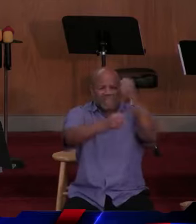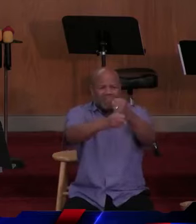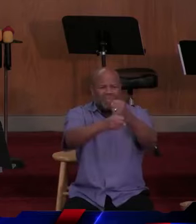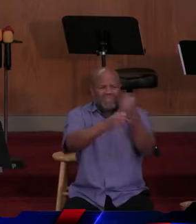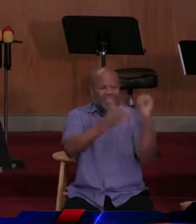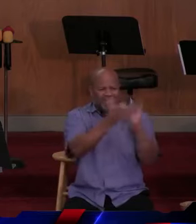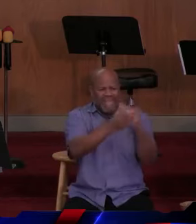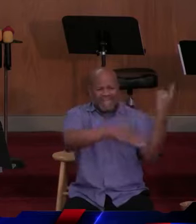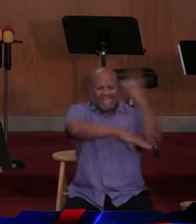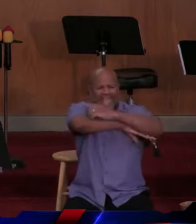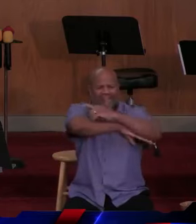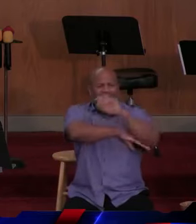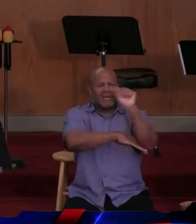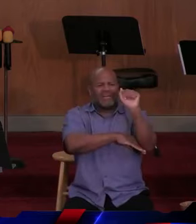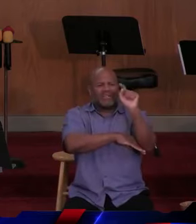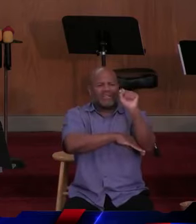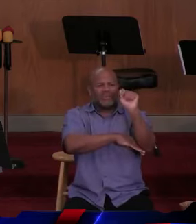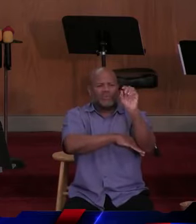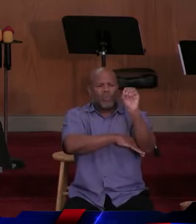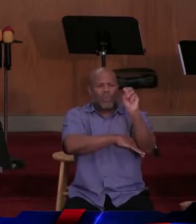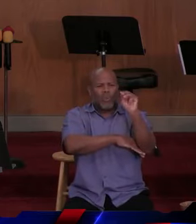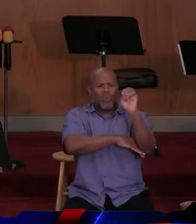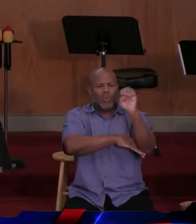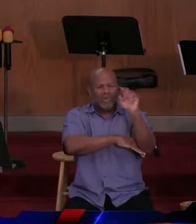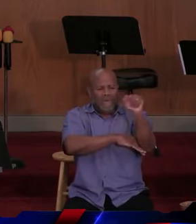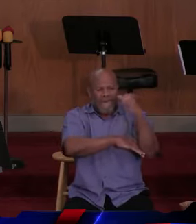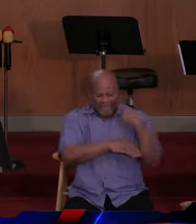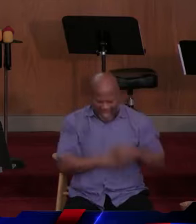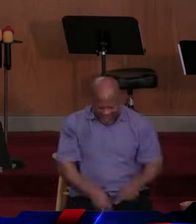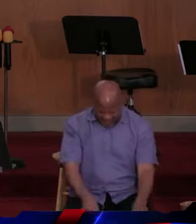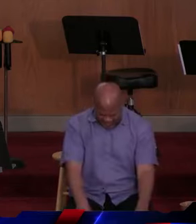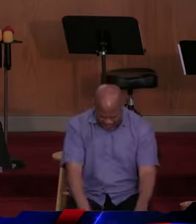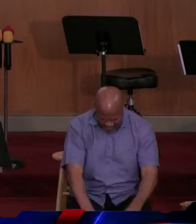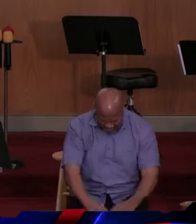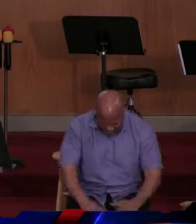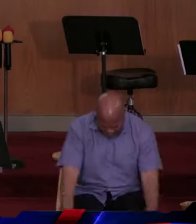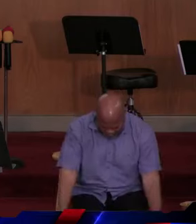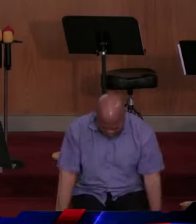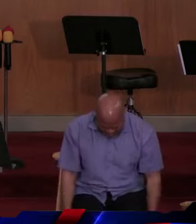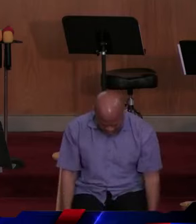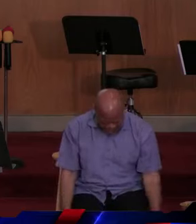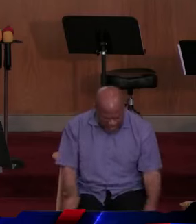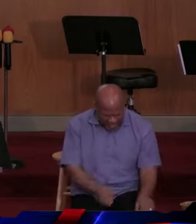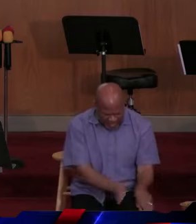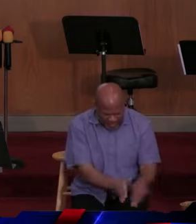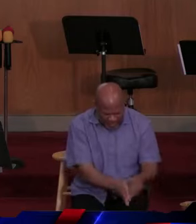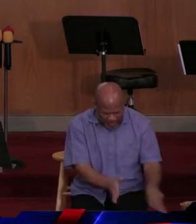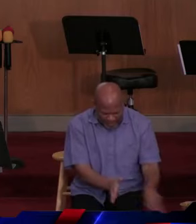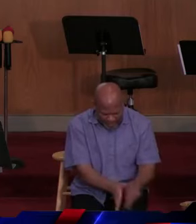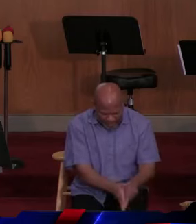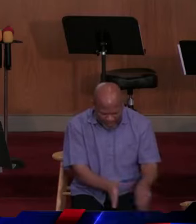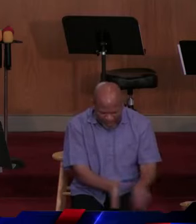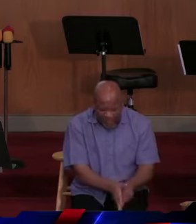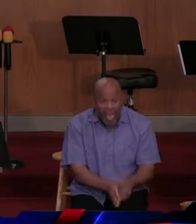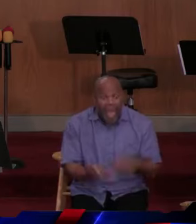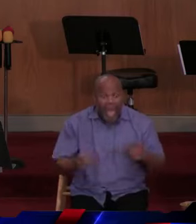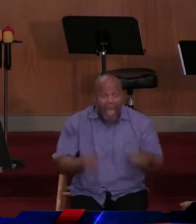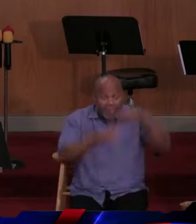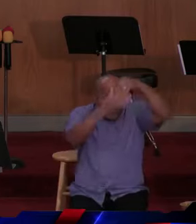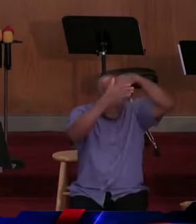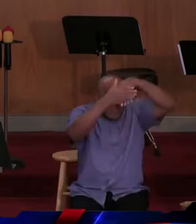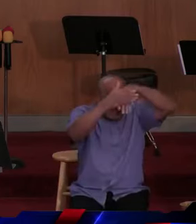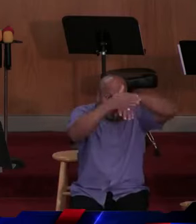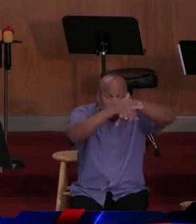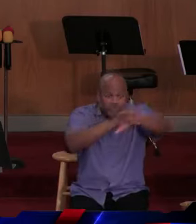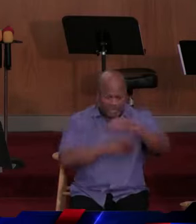the veil, and he had to have bells on his robe and he had to have the right attire on so that if he went in and